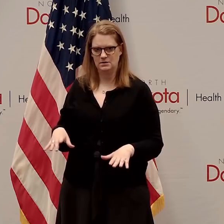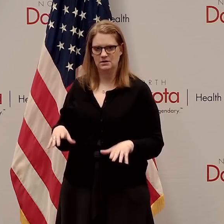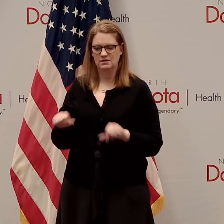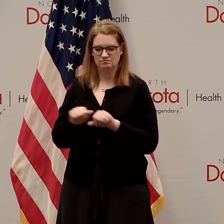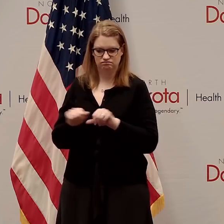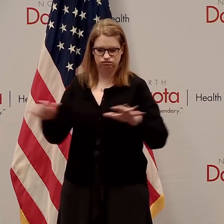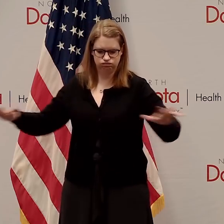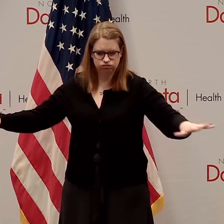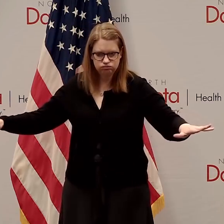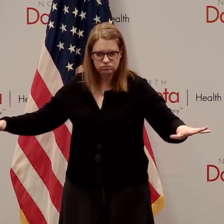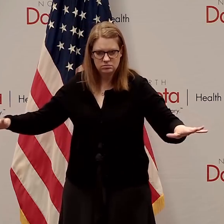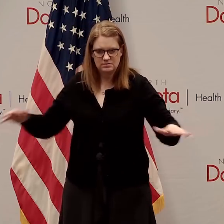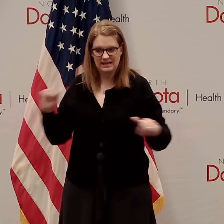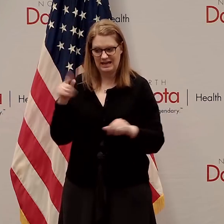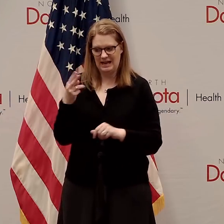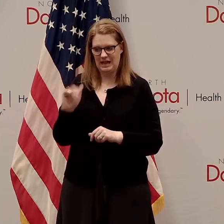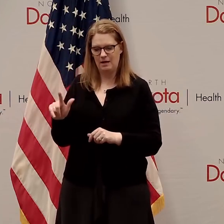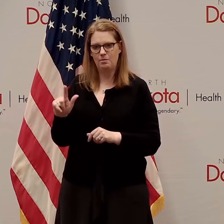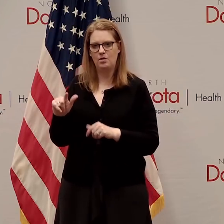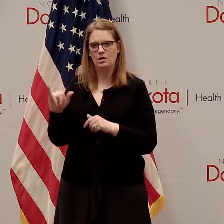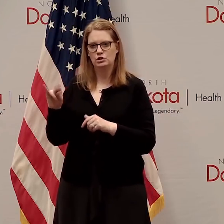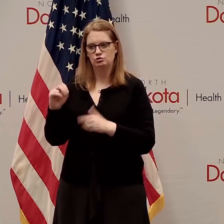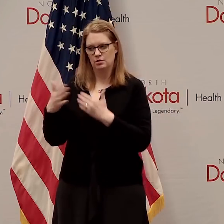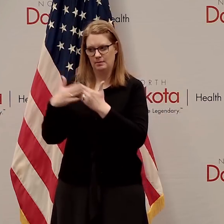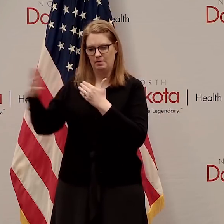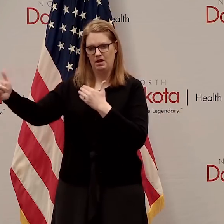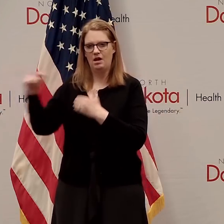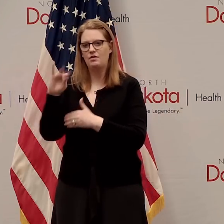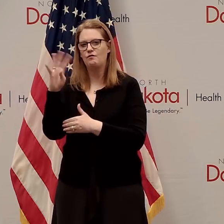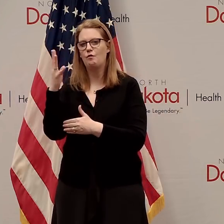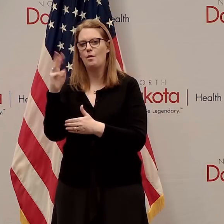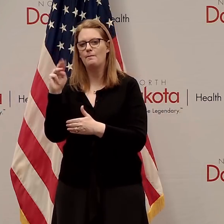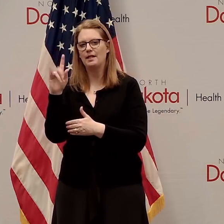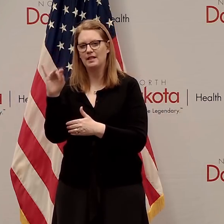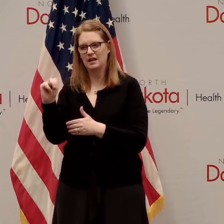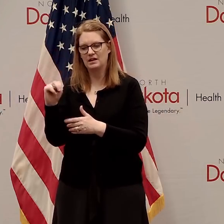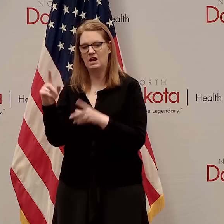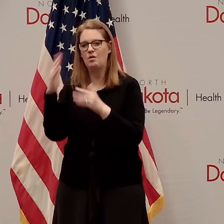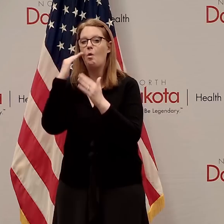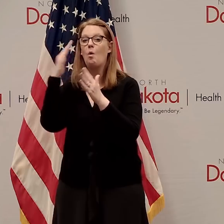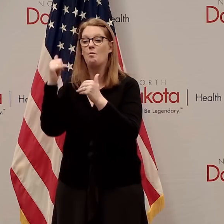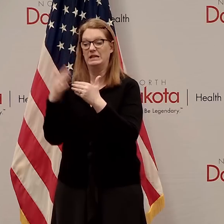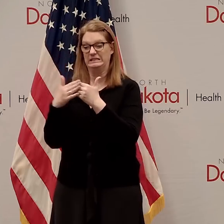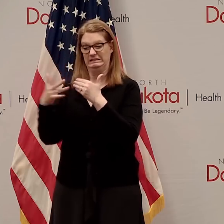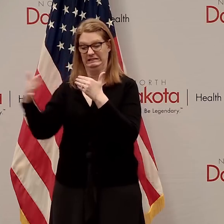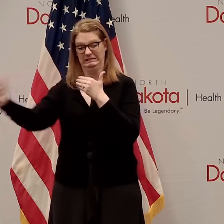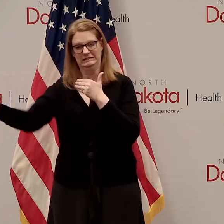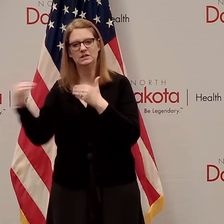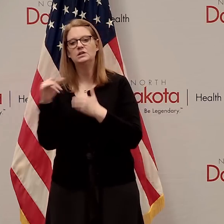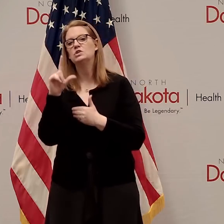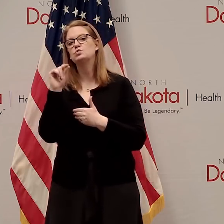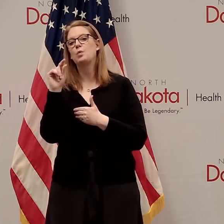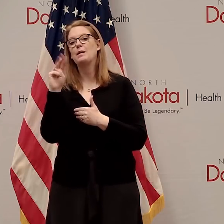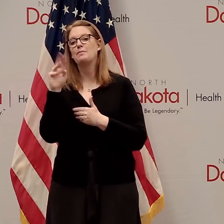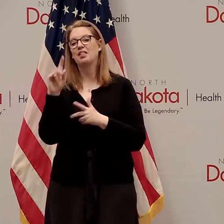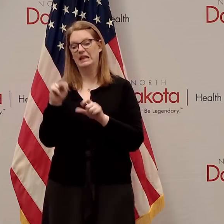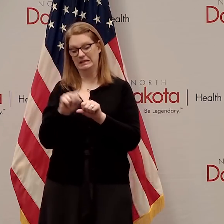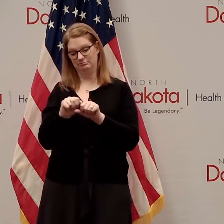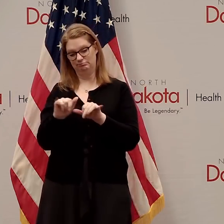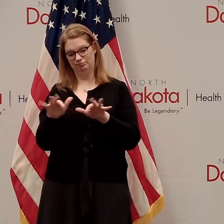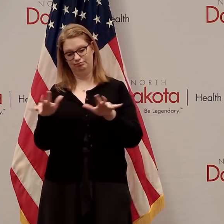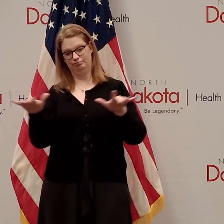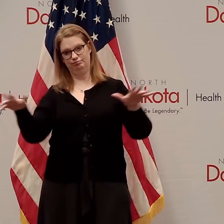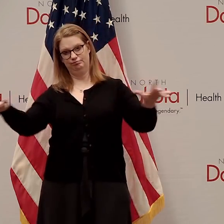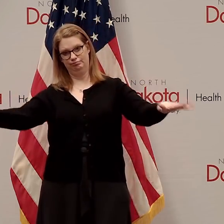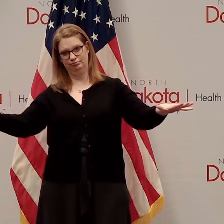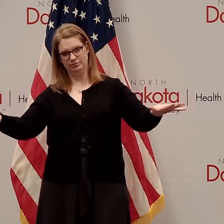up to 4 million tests in April. By June and beyond, they're hoping to be shifting 20 million tests in the U.S. alone. So that is